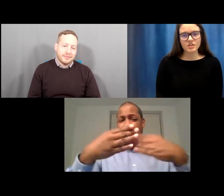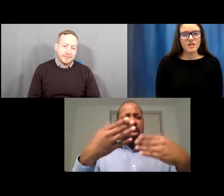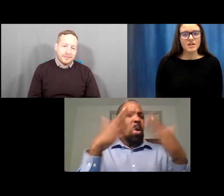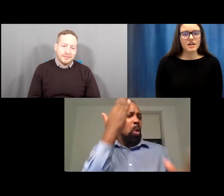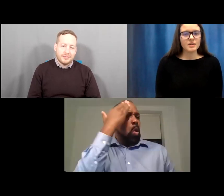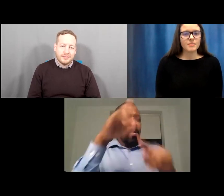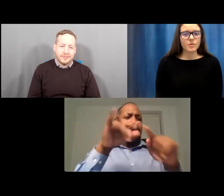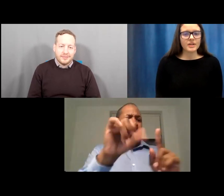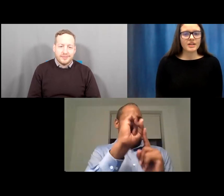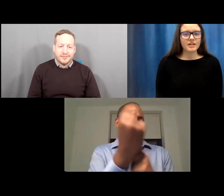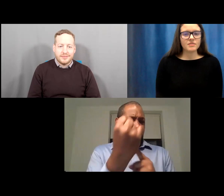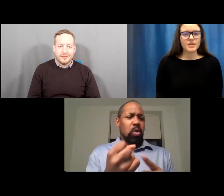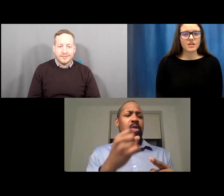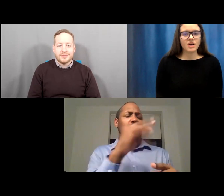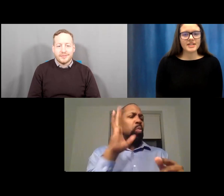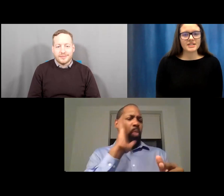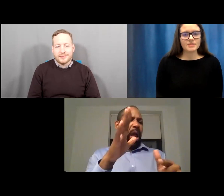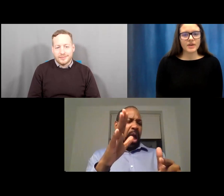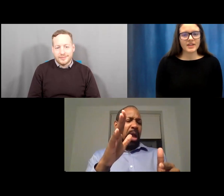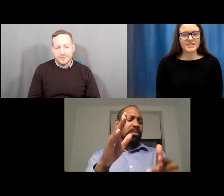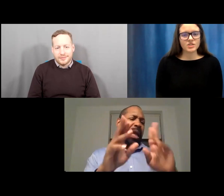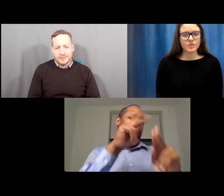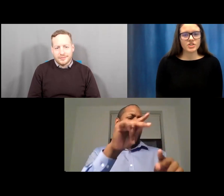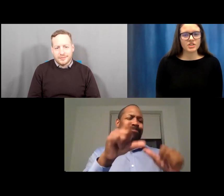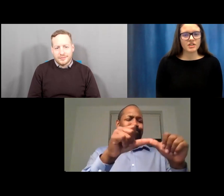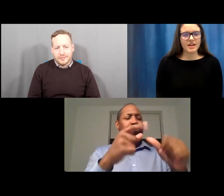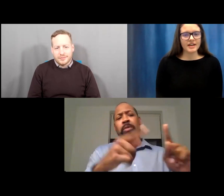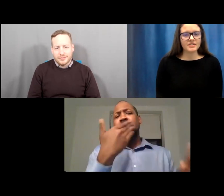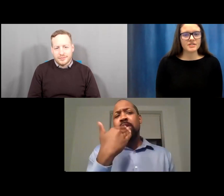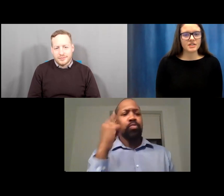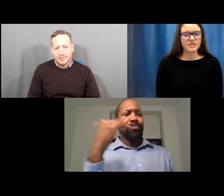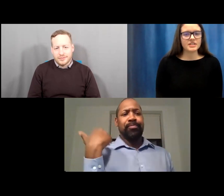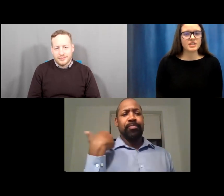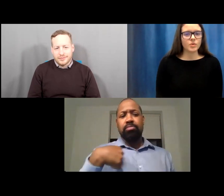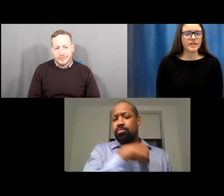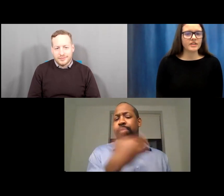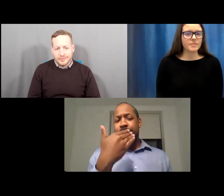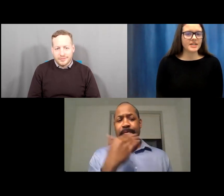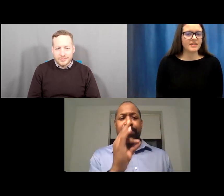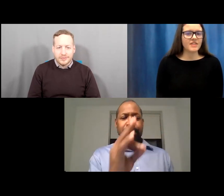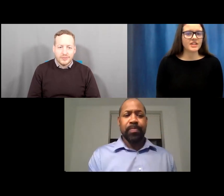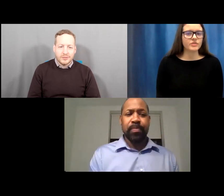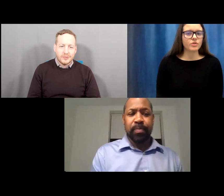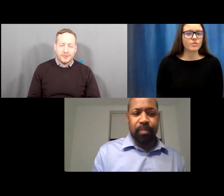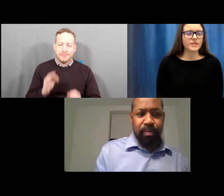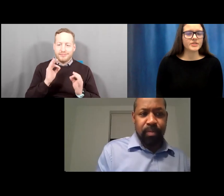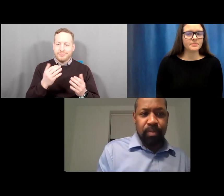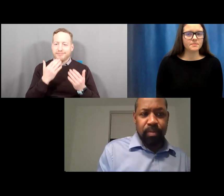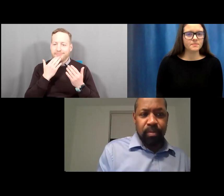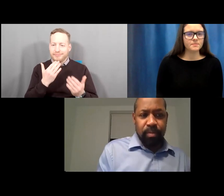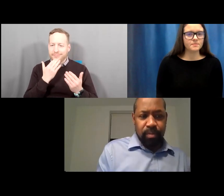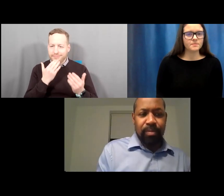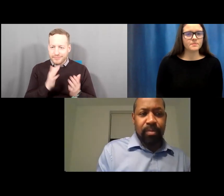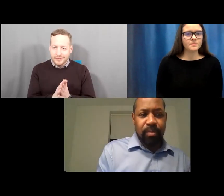picture. But we can be in contact about that situation and continue working on updating that. Thanks for the reminder, Tim.